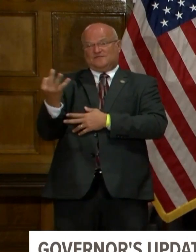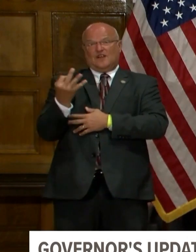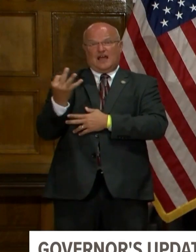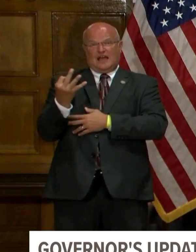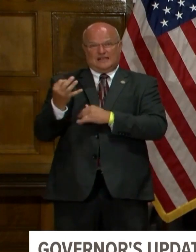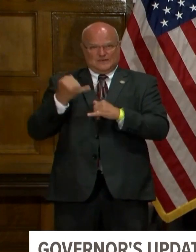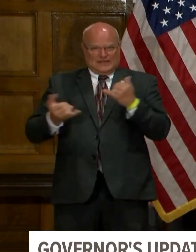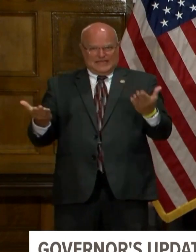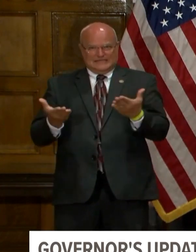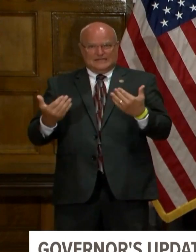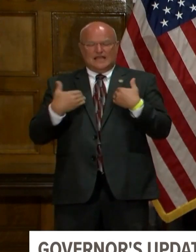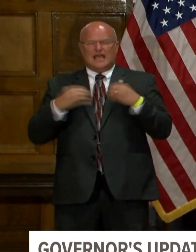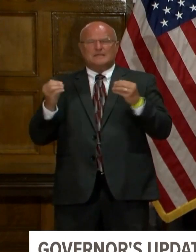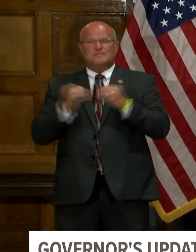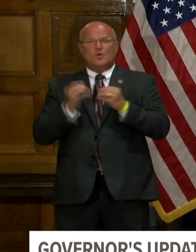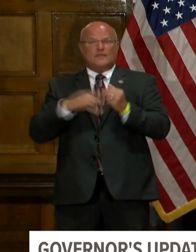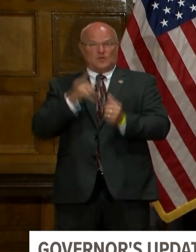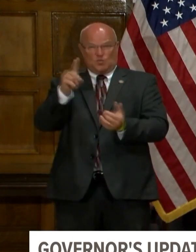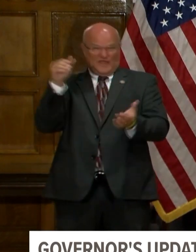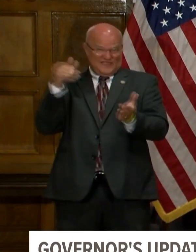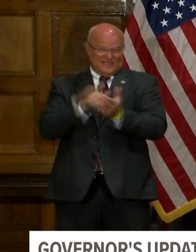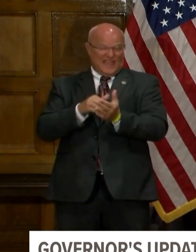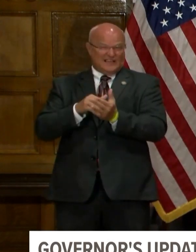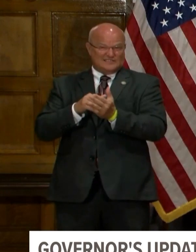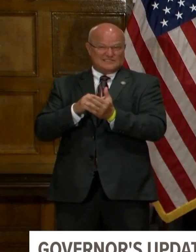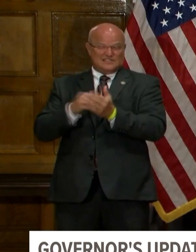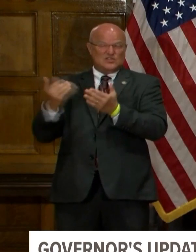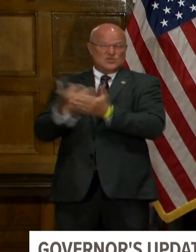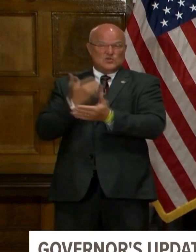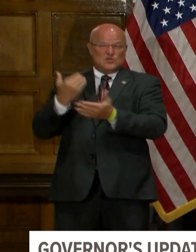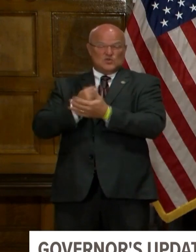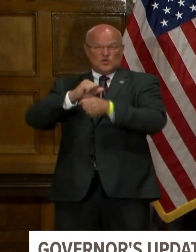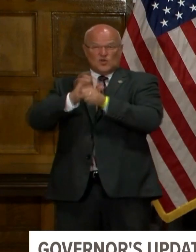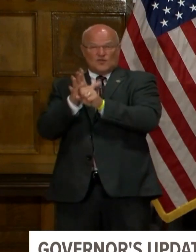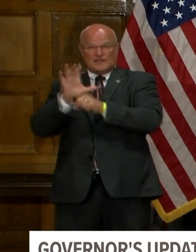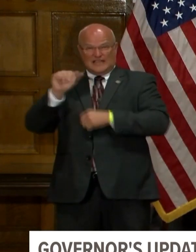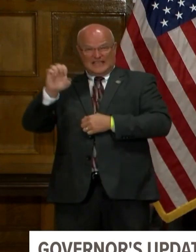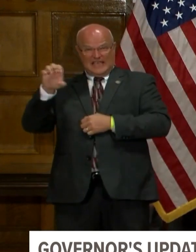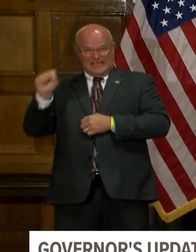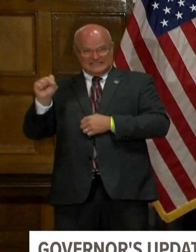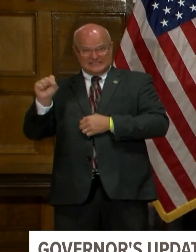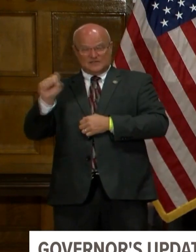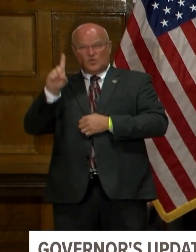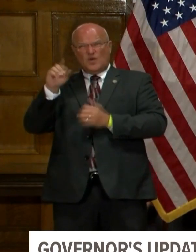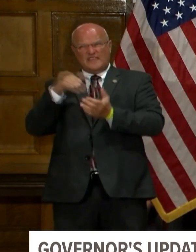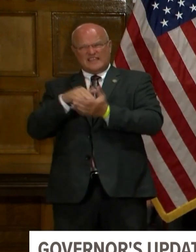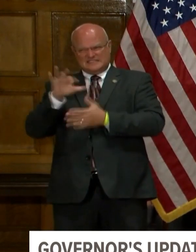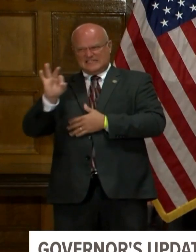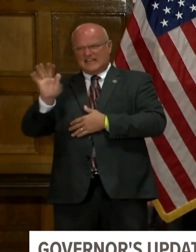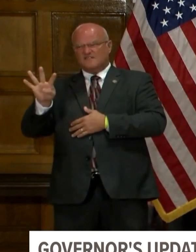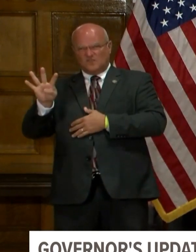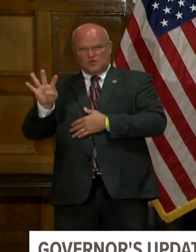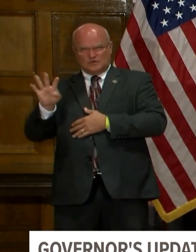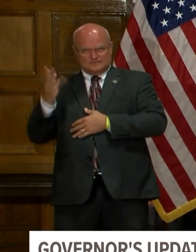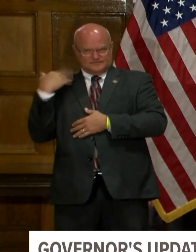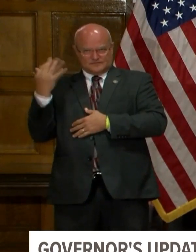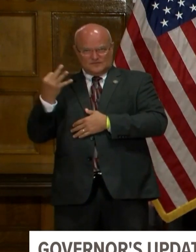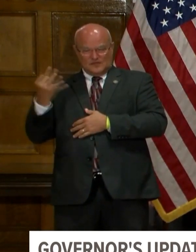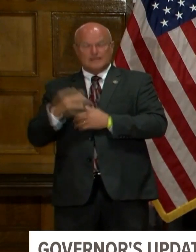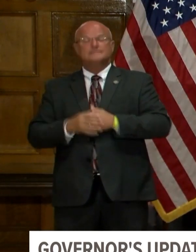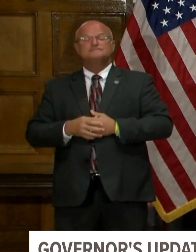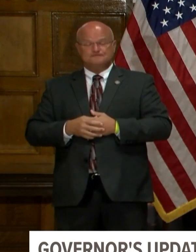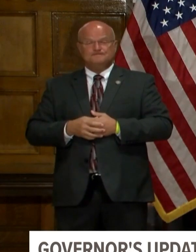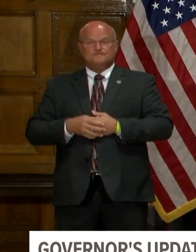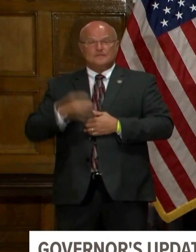we were last here, we had over 1,000 new COVID-19 cases. It was 1,094. On